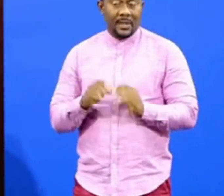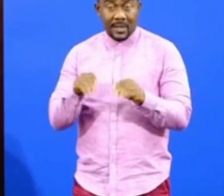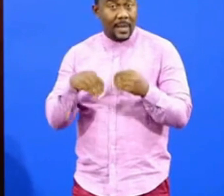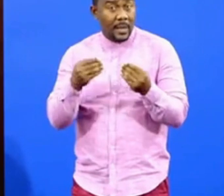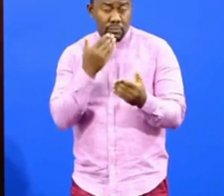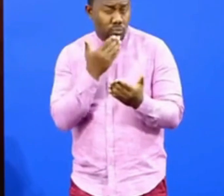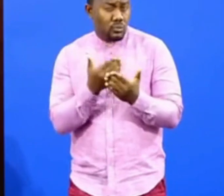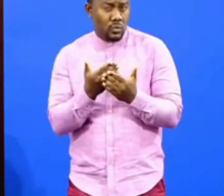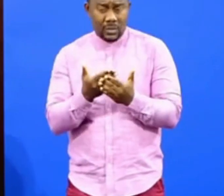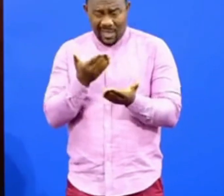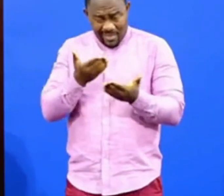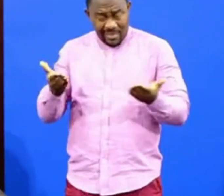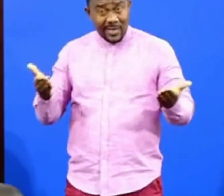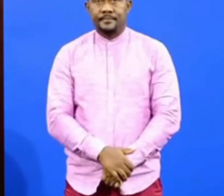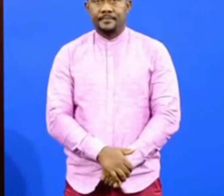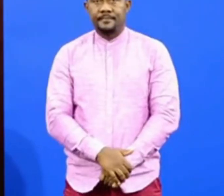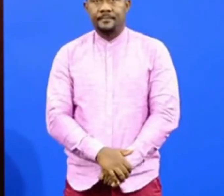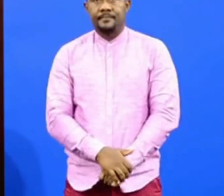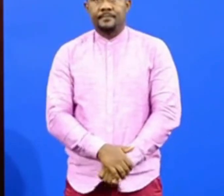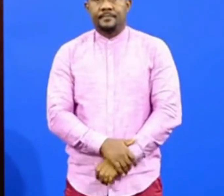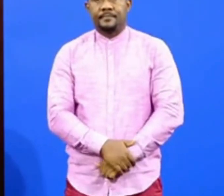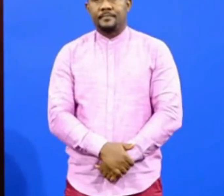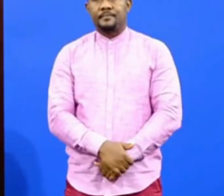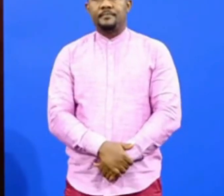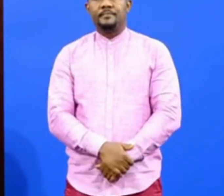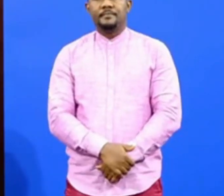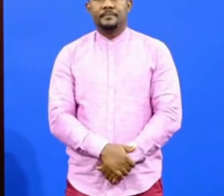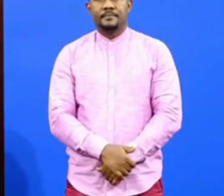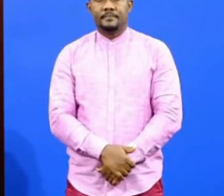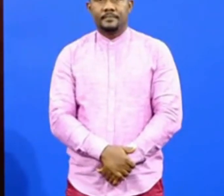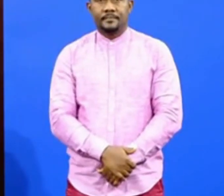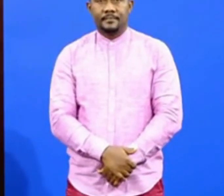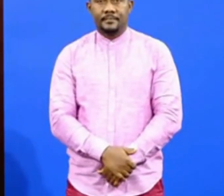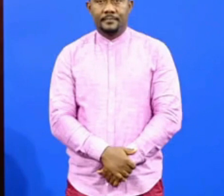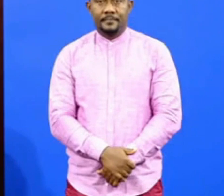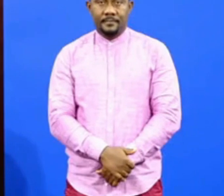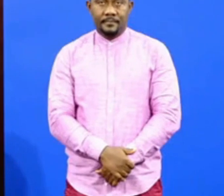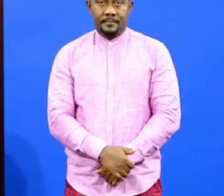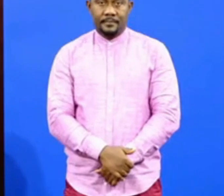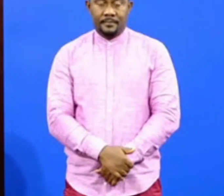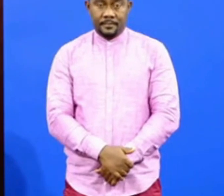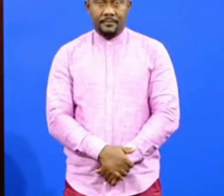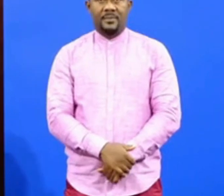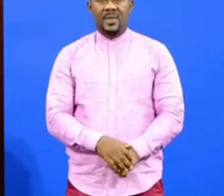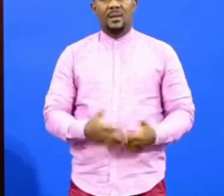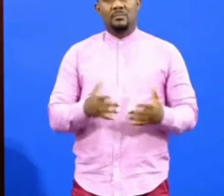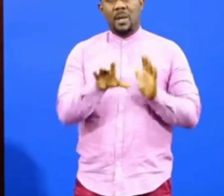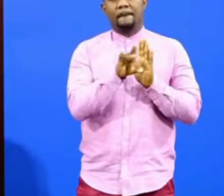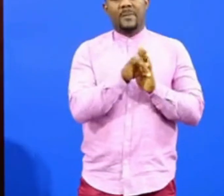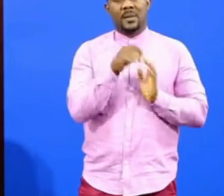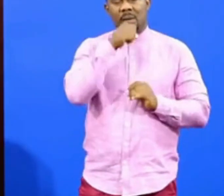provide those assurances to the market. So I mentioned why start with agriculture. Because it is